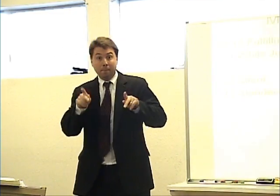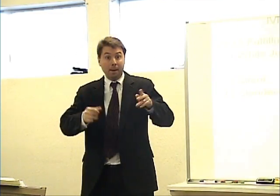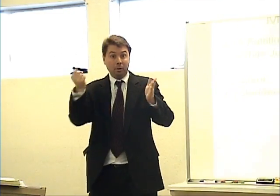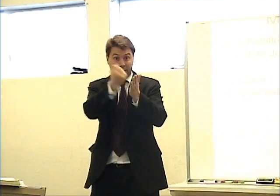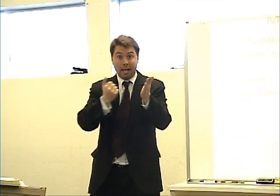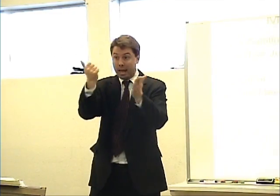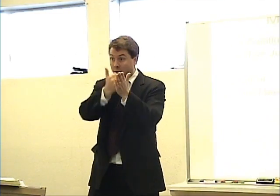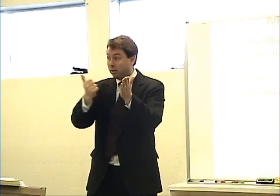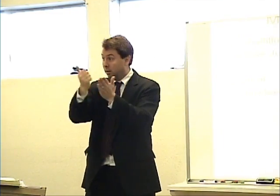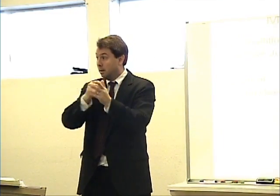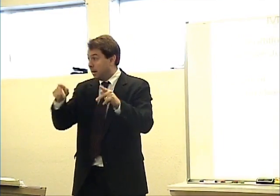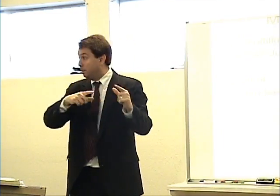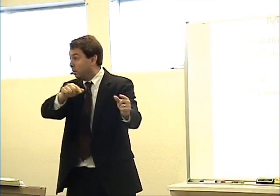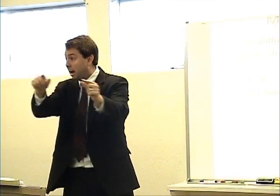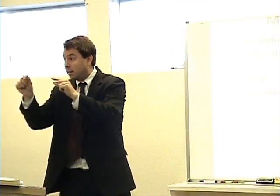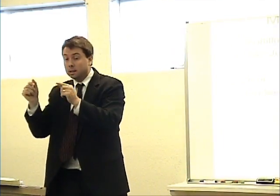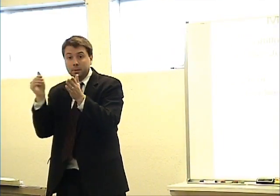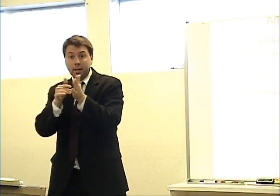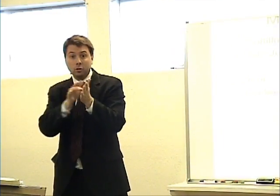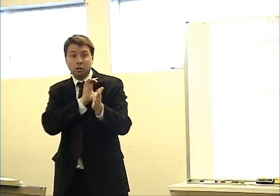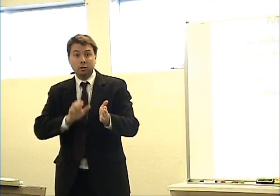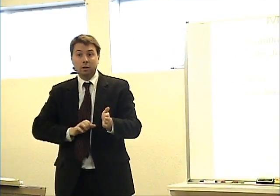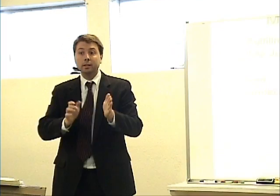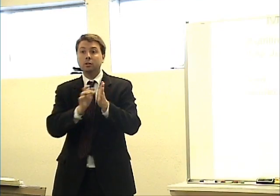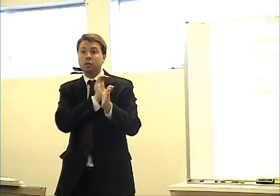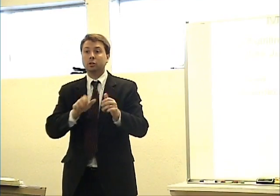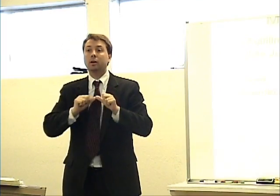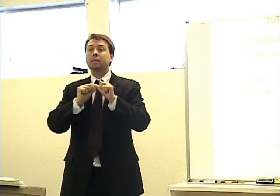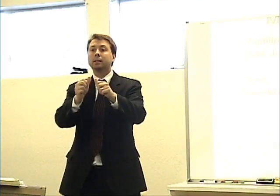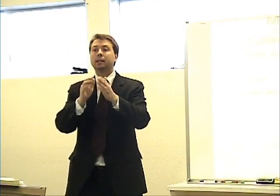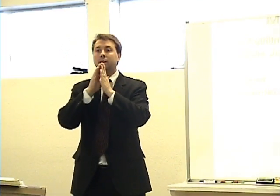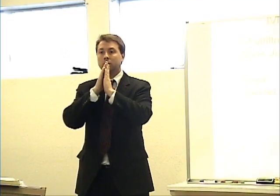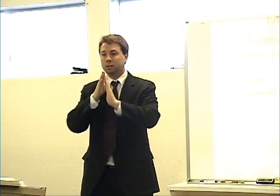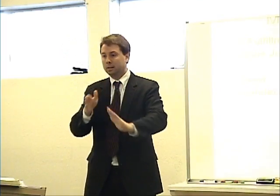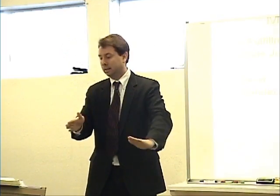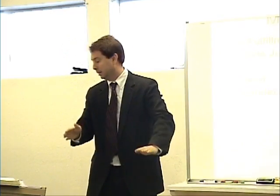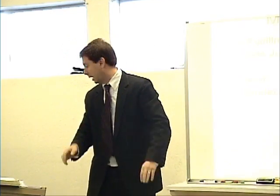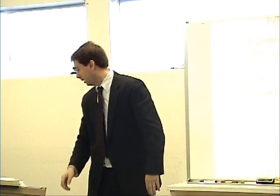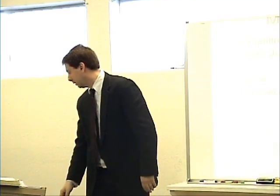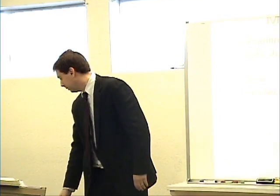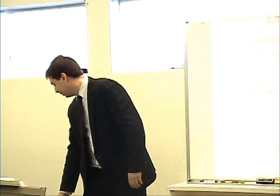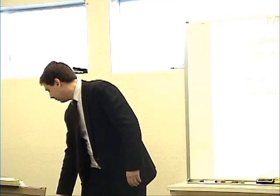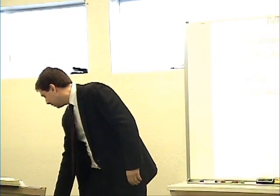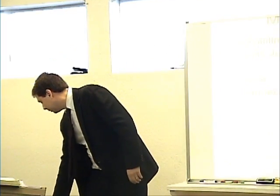People slander, people gossip against Jesus Christ. Jesus Christ continues silent.